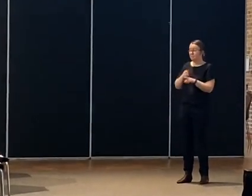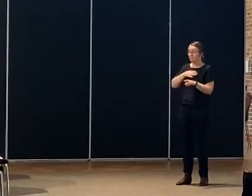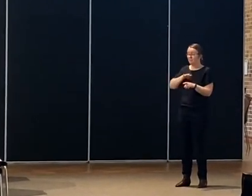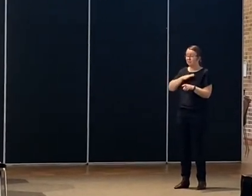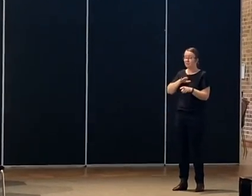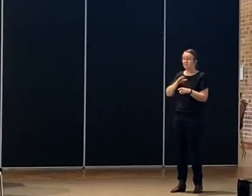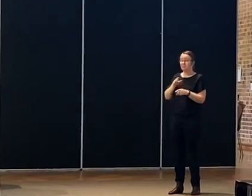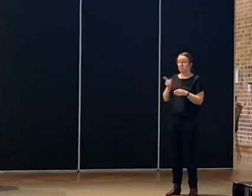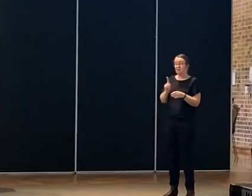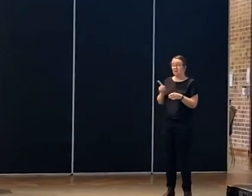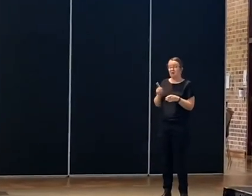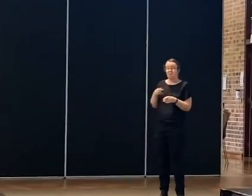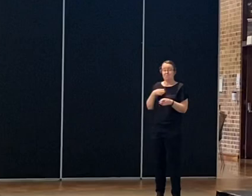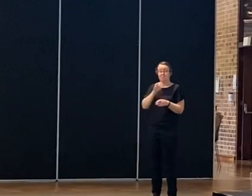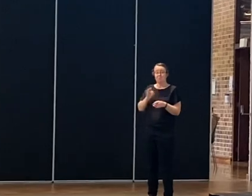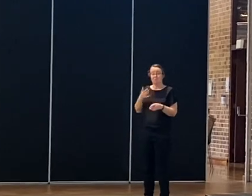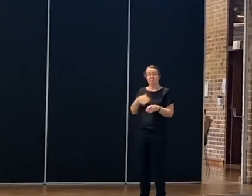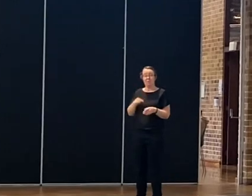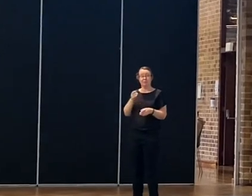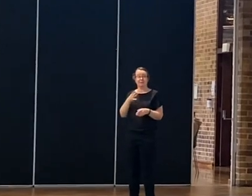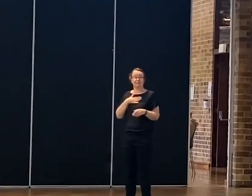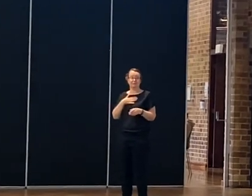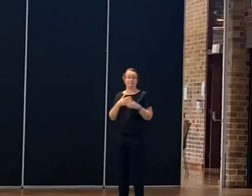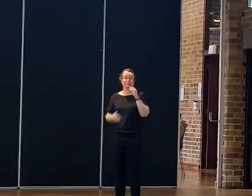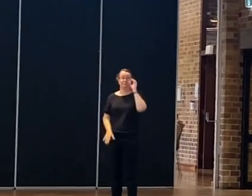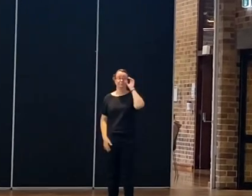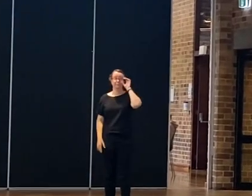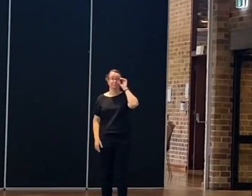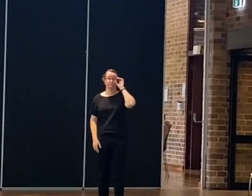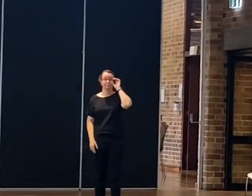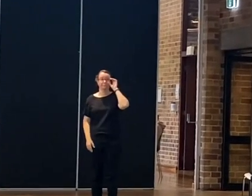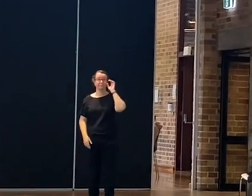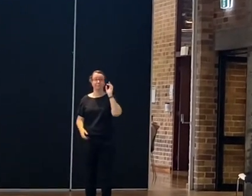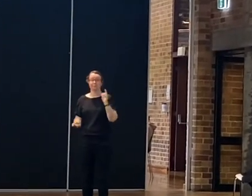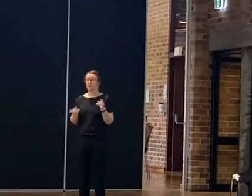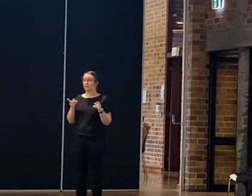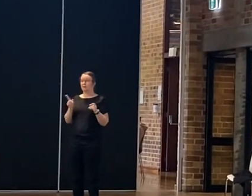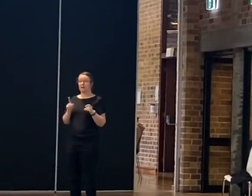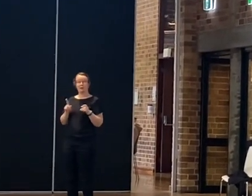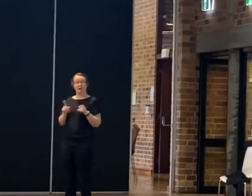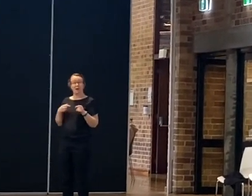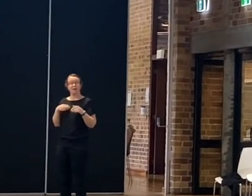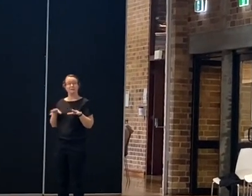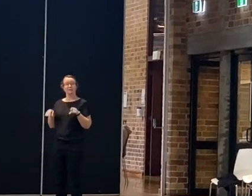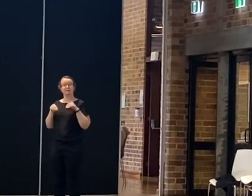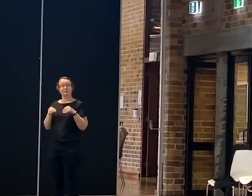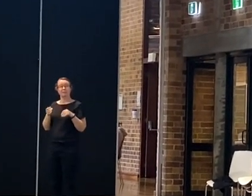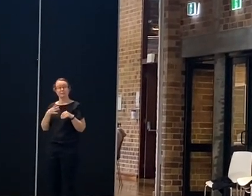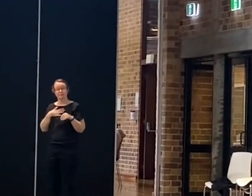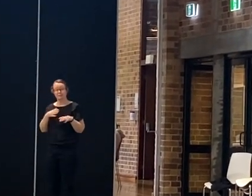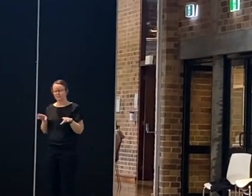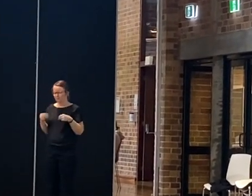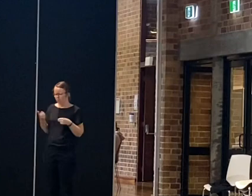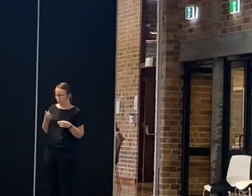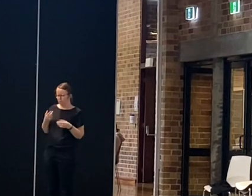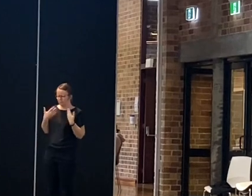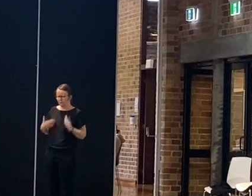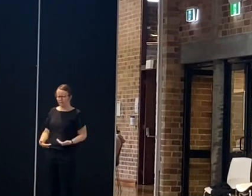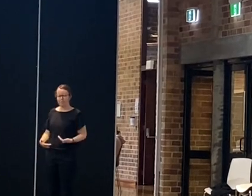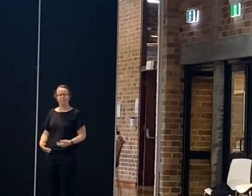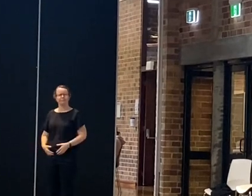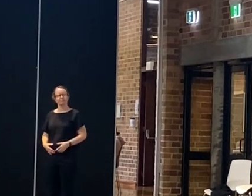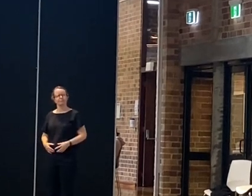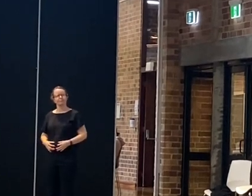myself. Now, what happened after that acceptance journey of really accepting who I was?